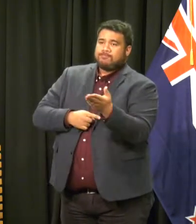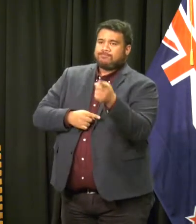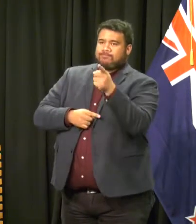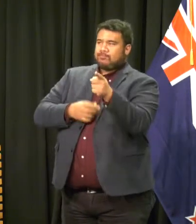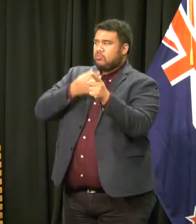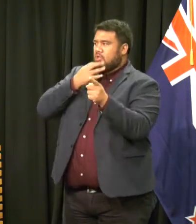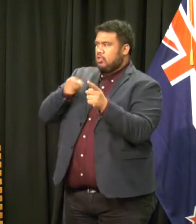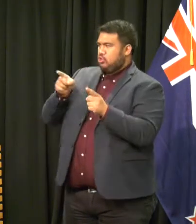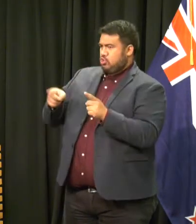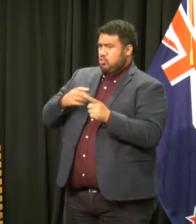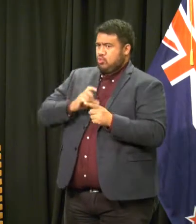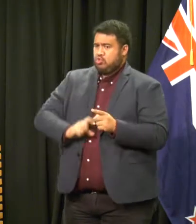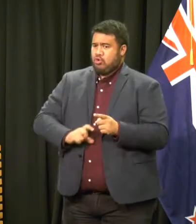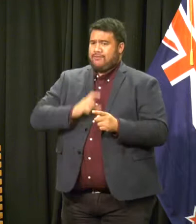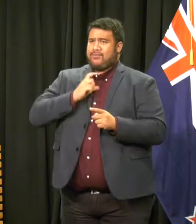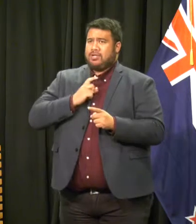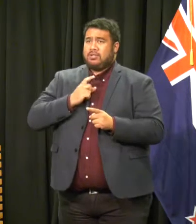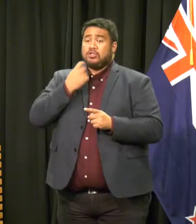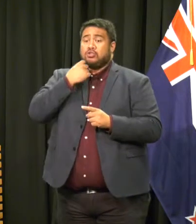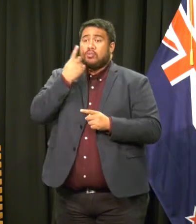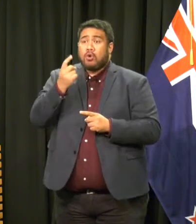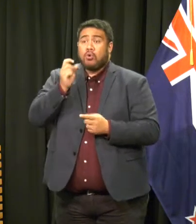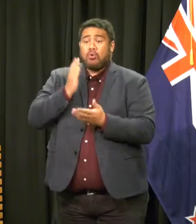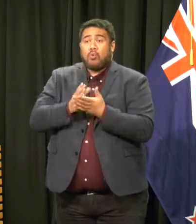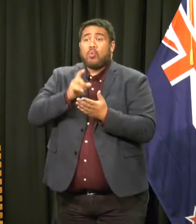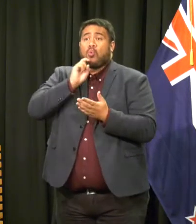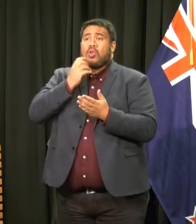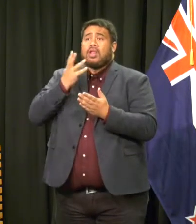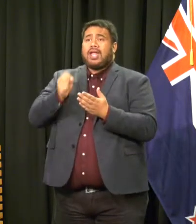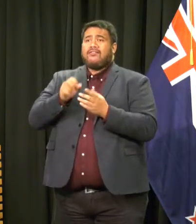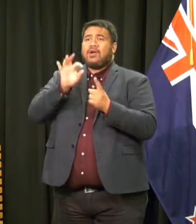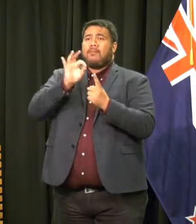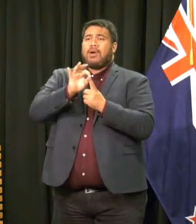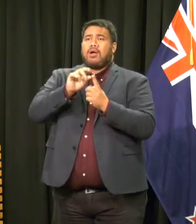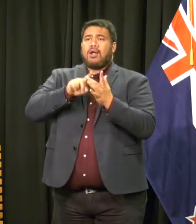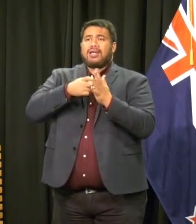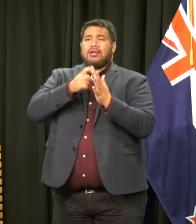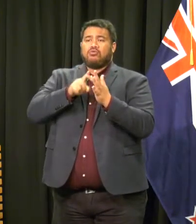that the Pike River re-entry will go ahead tomorrow?